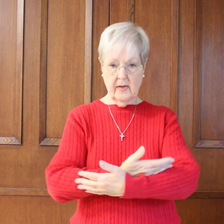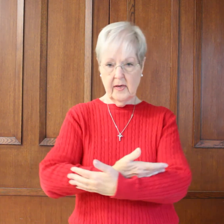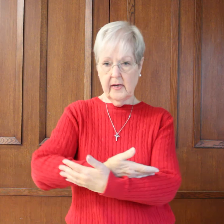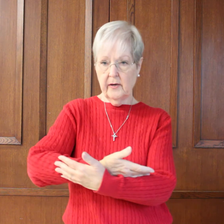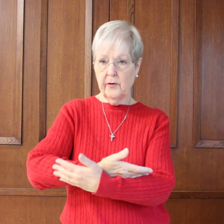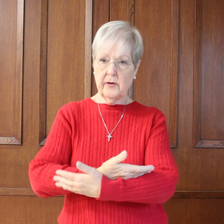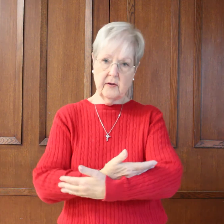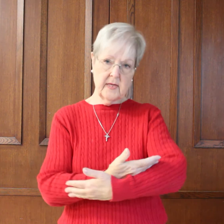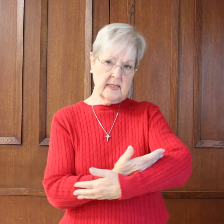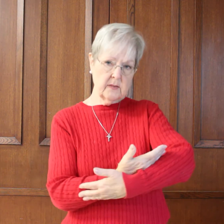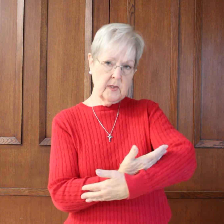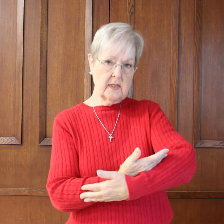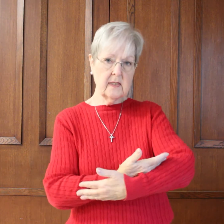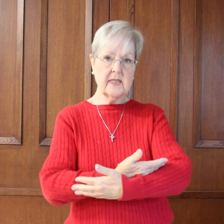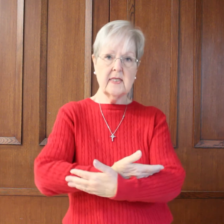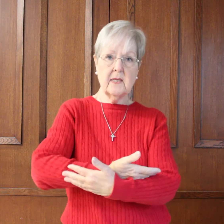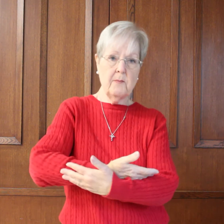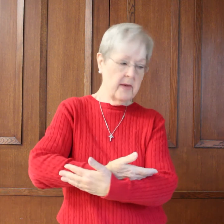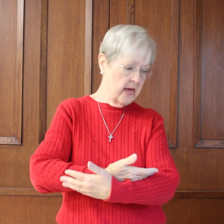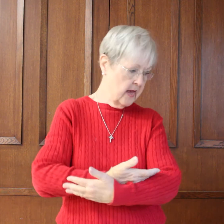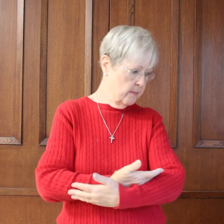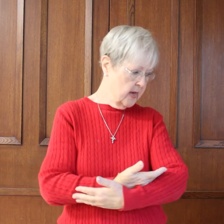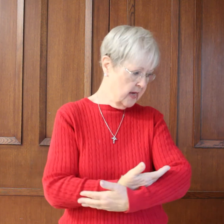And I know you know this one. This is a baby. Okay.